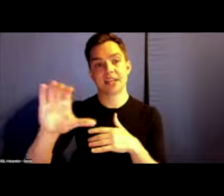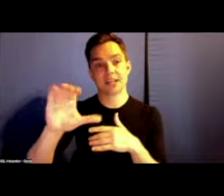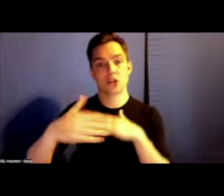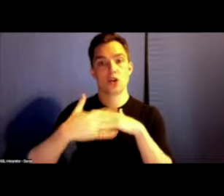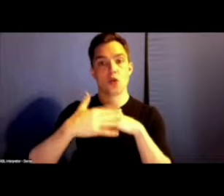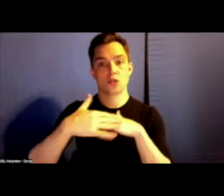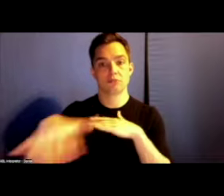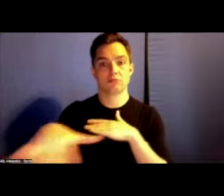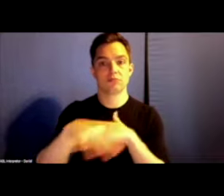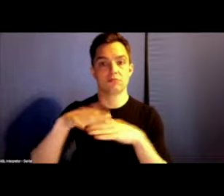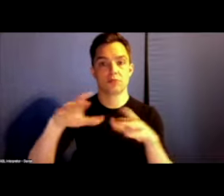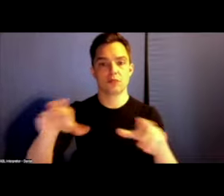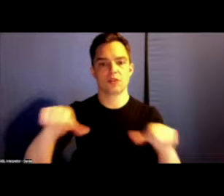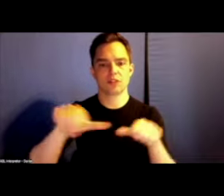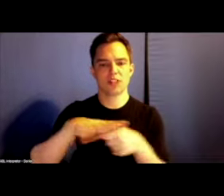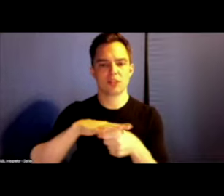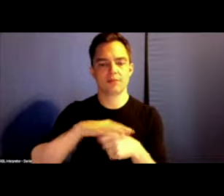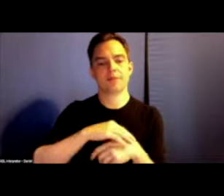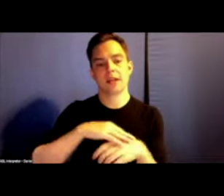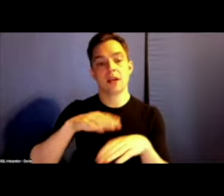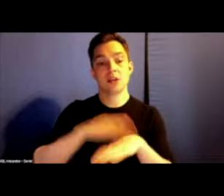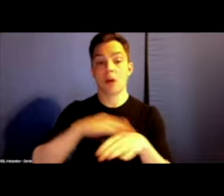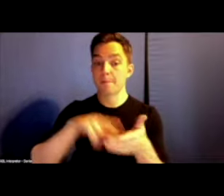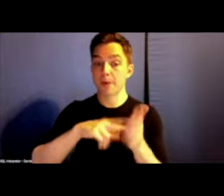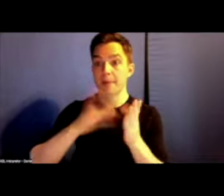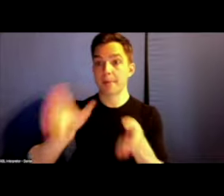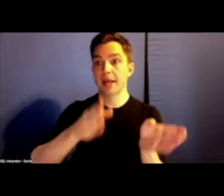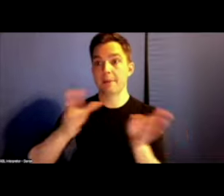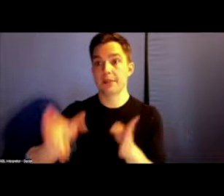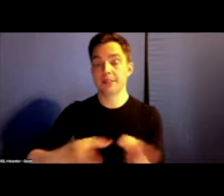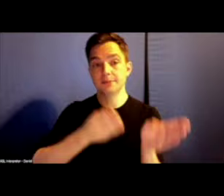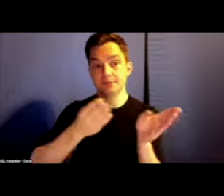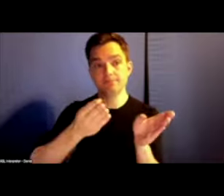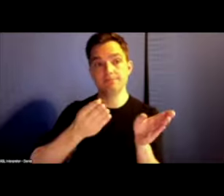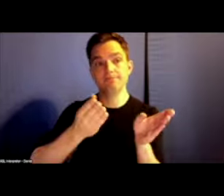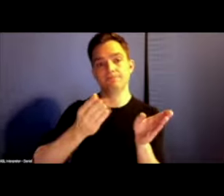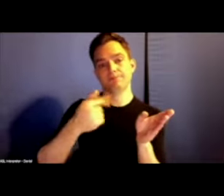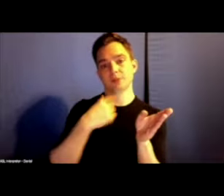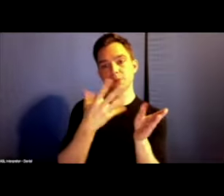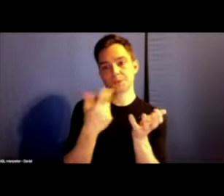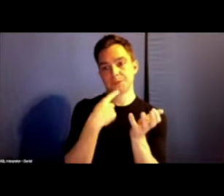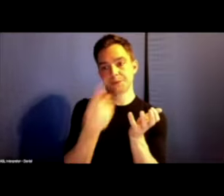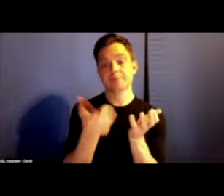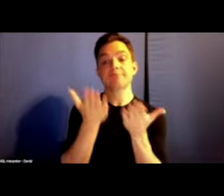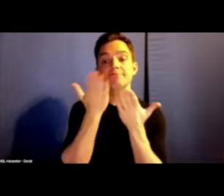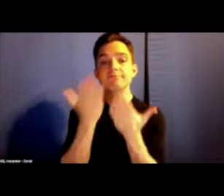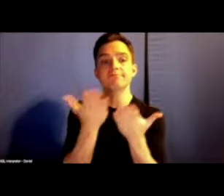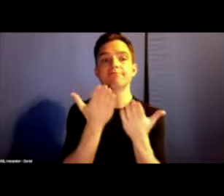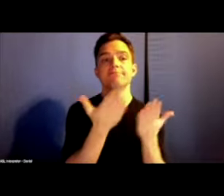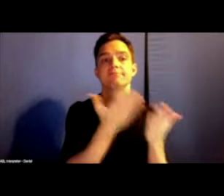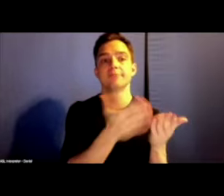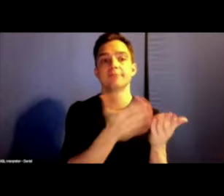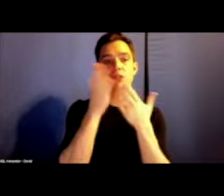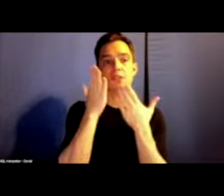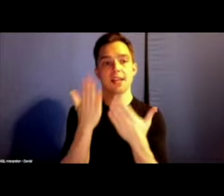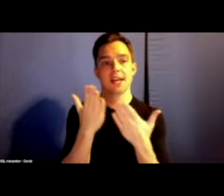a result of deliberate and purposeful planning, I want to say thank you, special, special thank